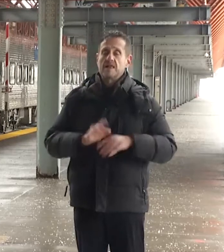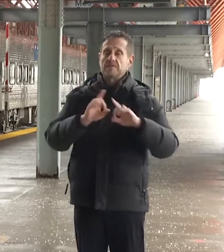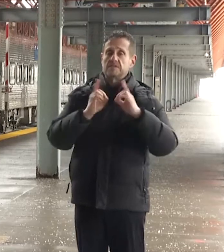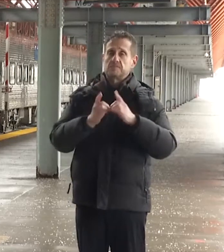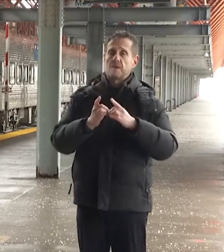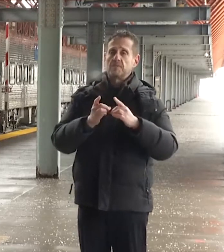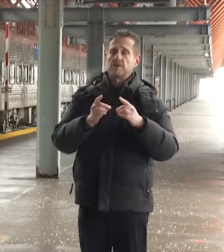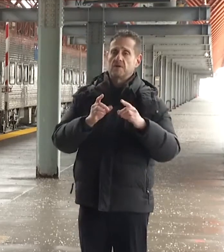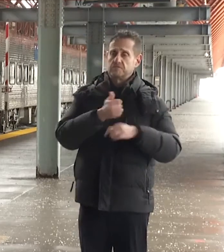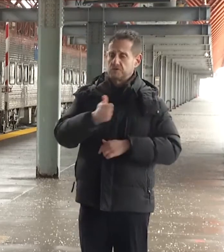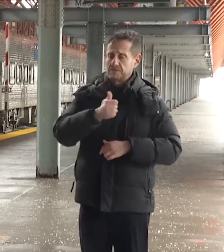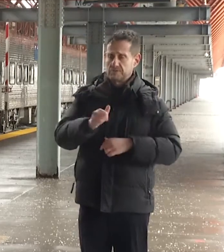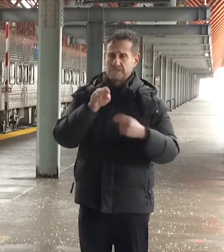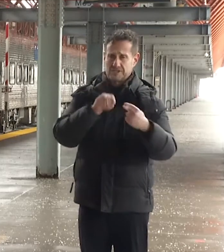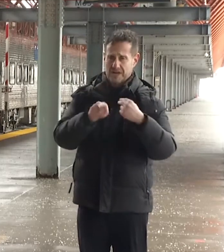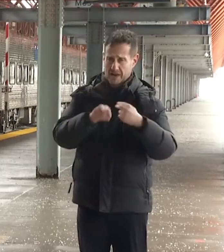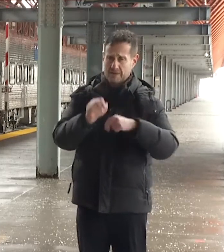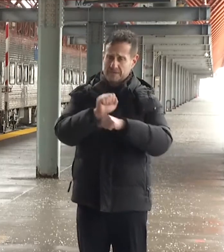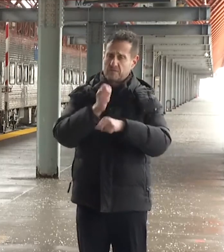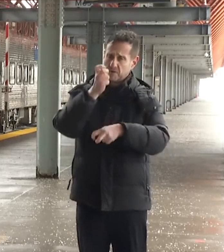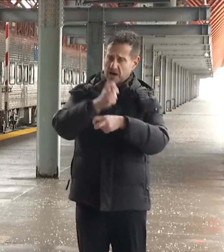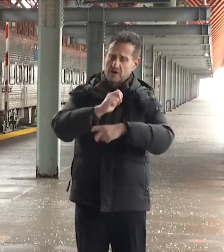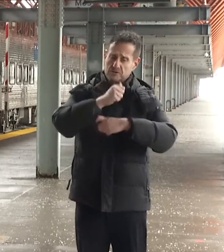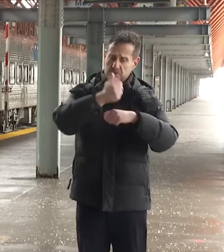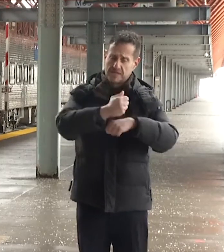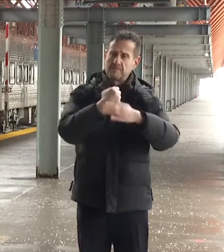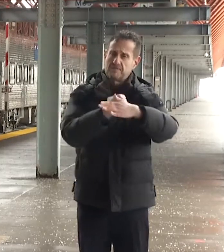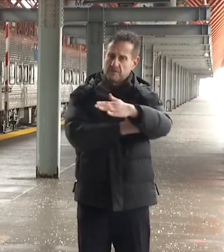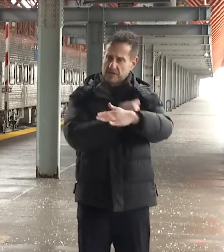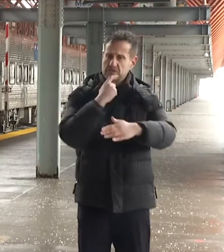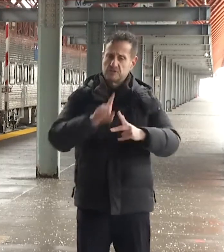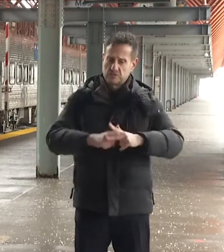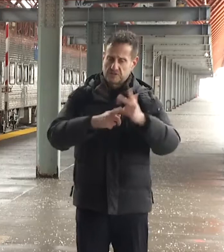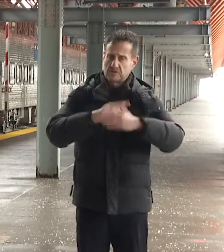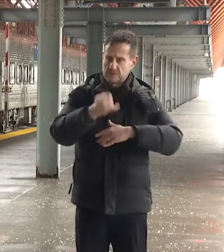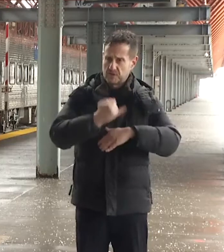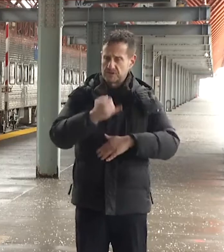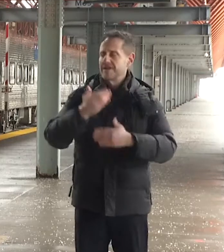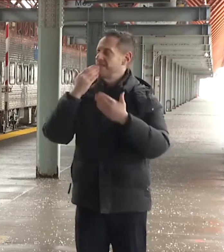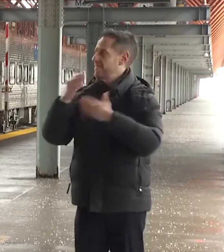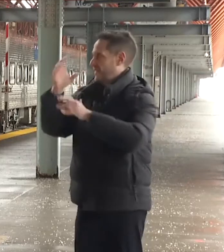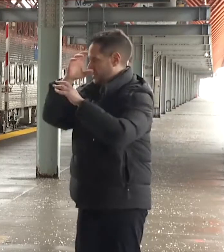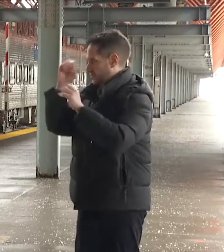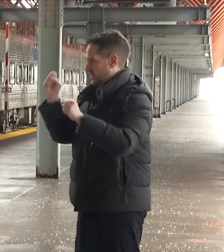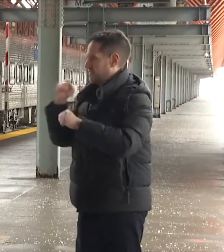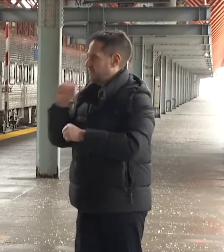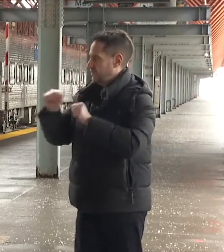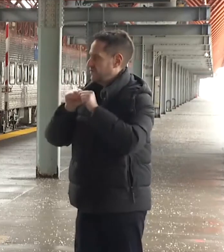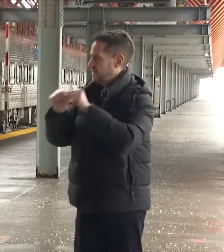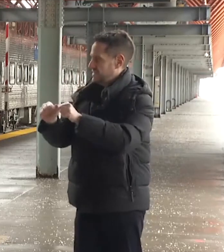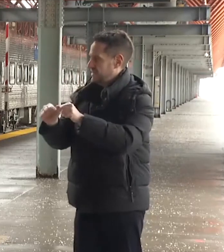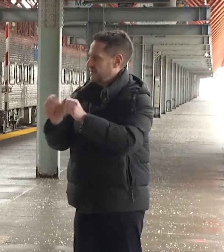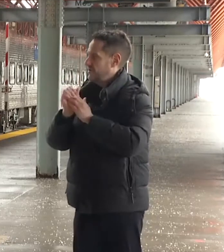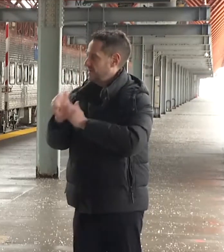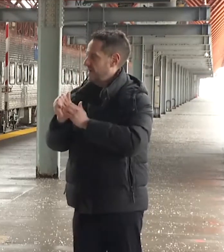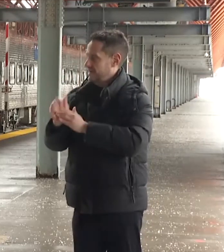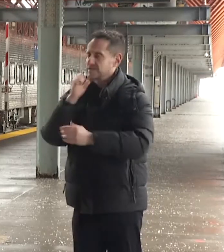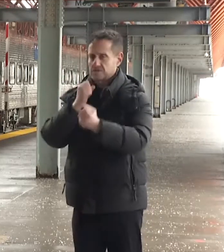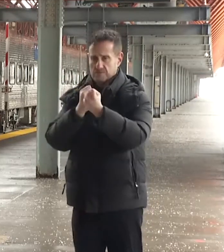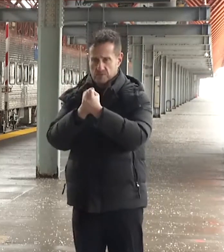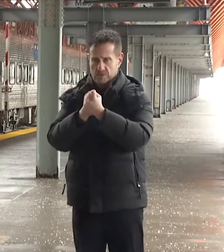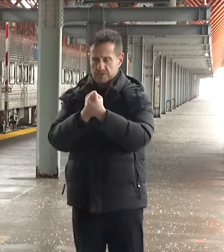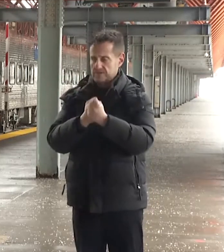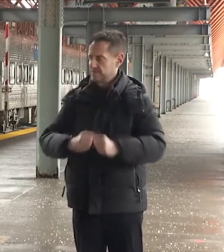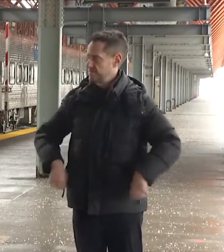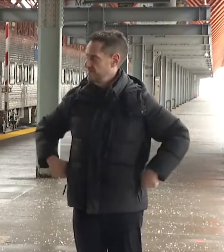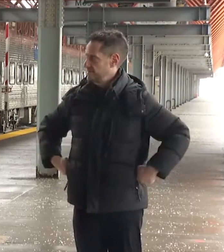and Highways has worked hard to lay the groundwork for the launch of this project. And thank you, Madam President, for your continued guidance. Without your